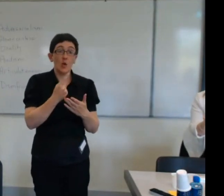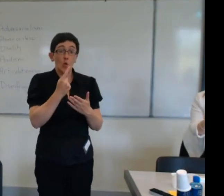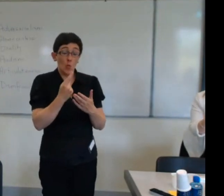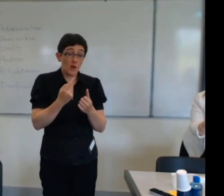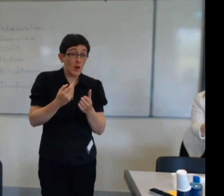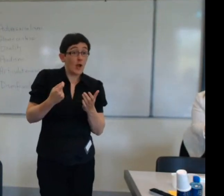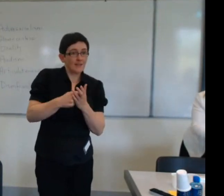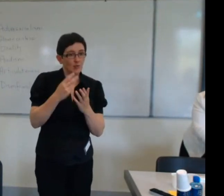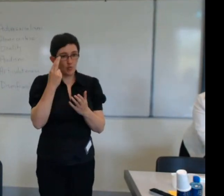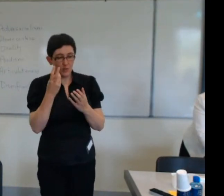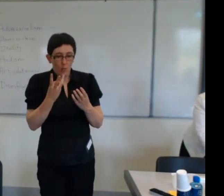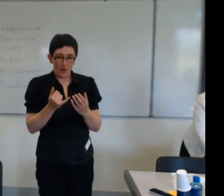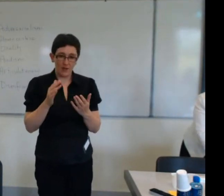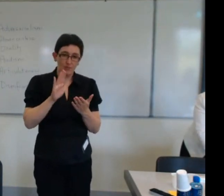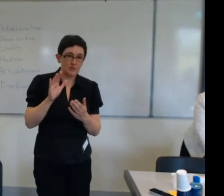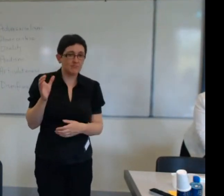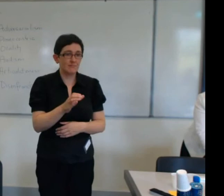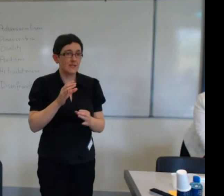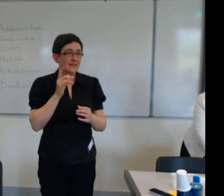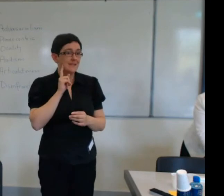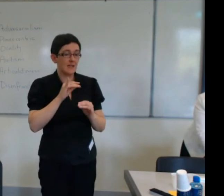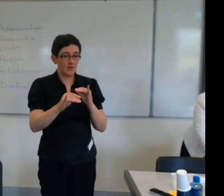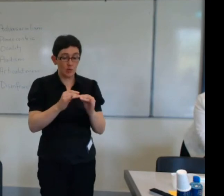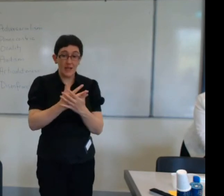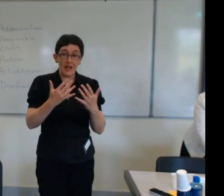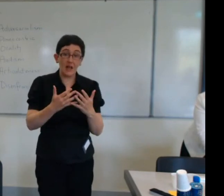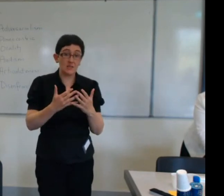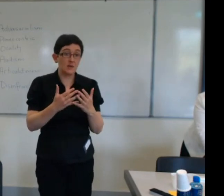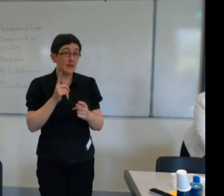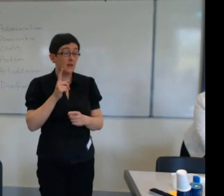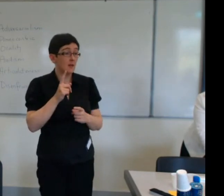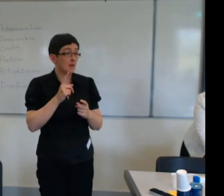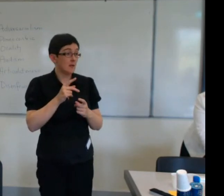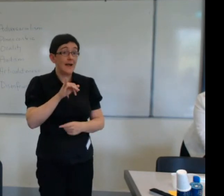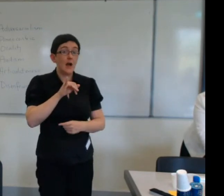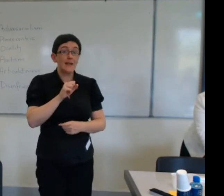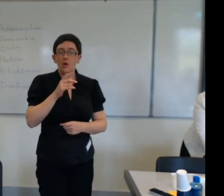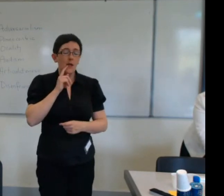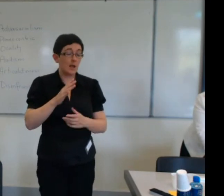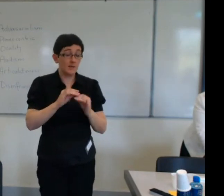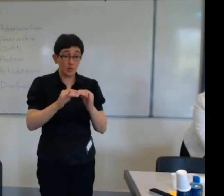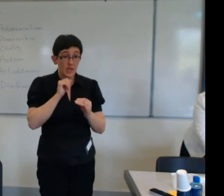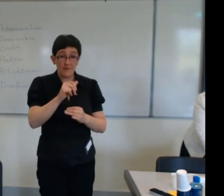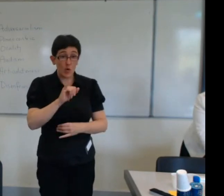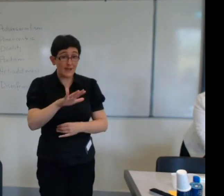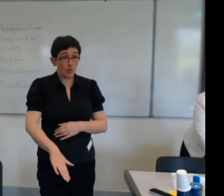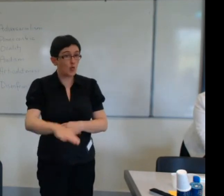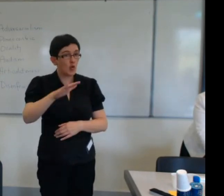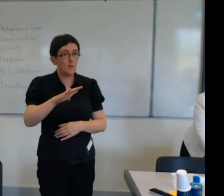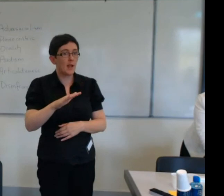is because the majority of sign language interpreters don't have Irish Sign Language as their mother tongue. Yeah, that's very unusual in terms of when you look at